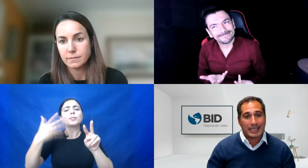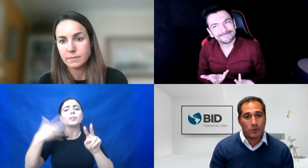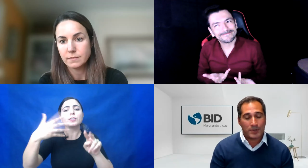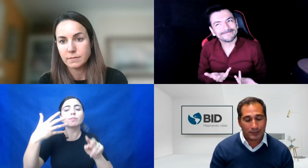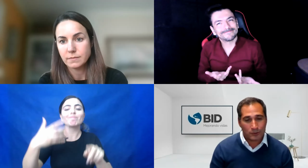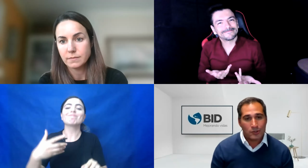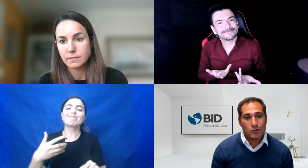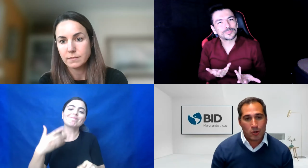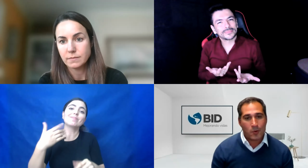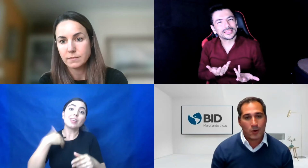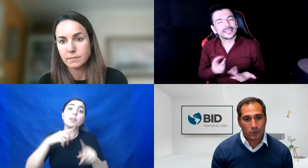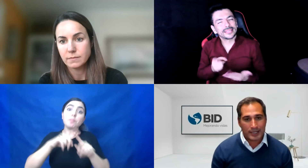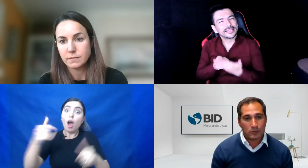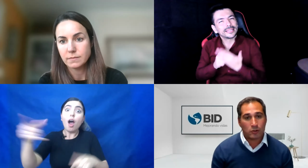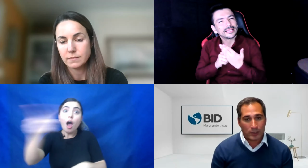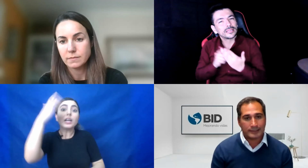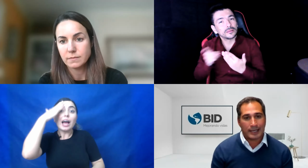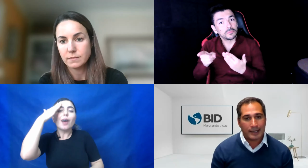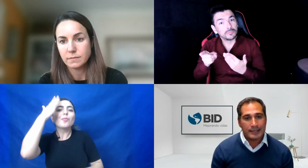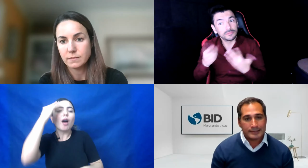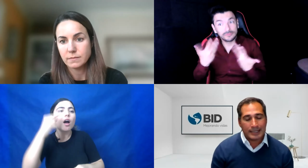their dreams are